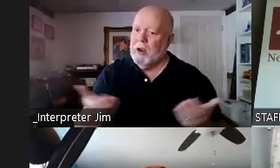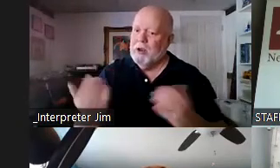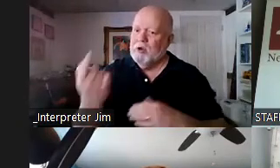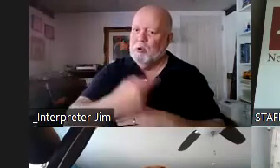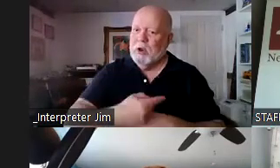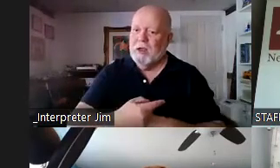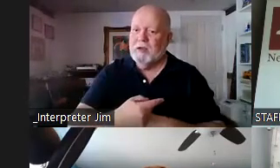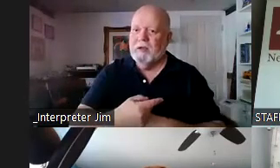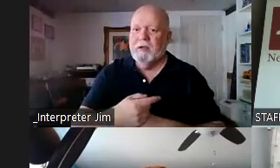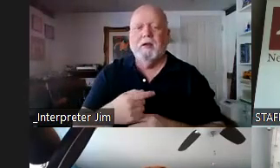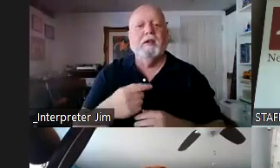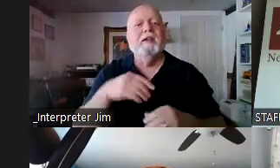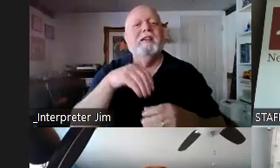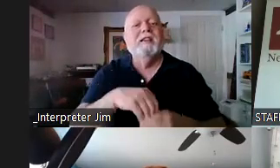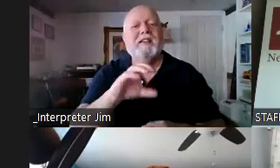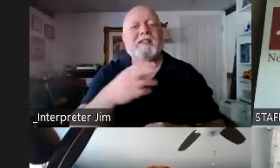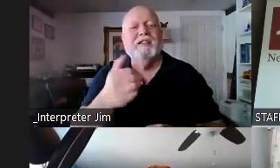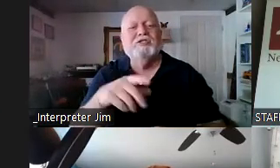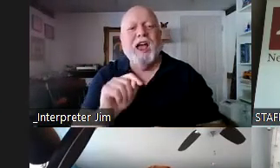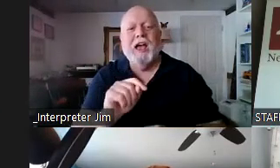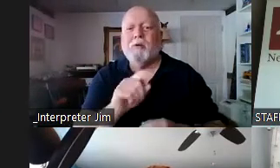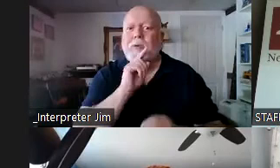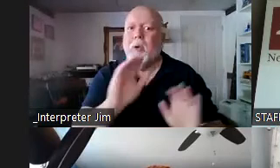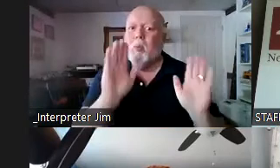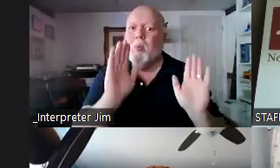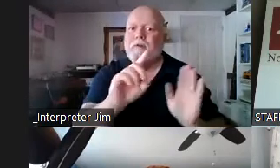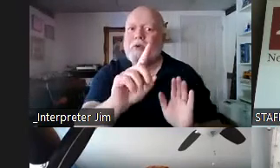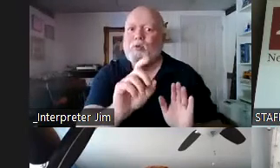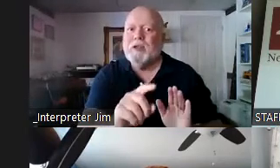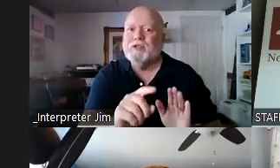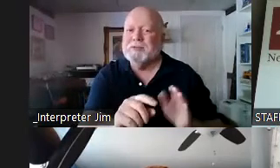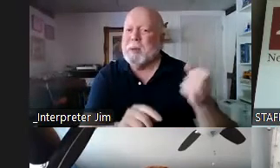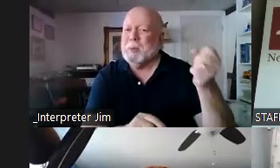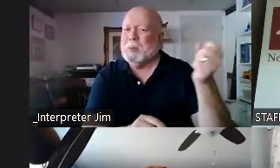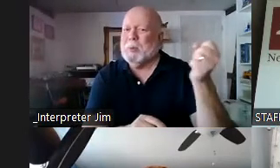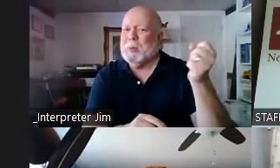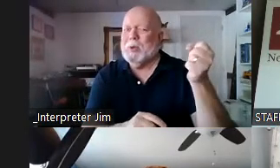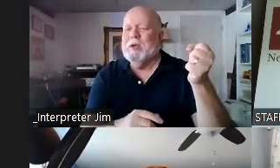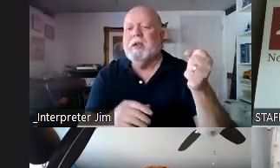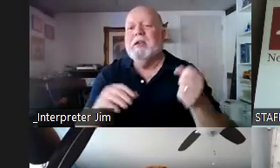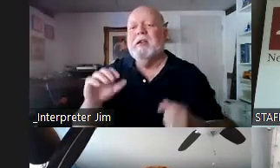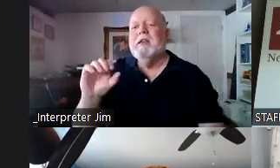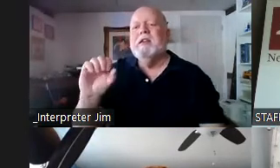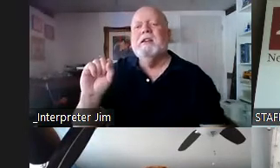really great questions in the chat box that I really want to get to. I just have a couple more questions to ask. Stephanie, I just wanted to